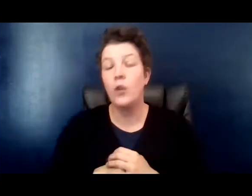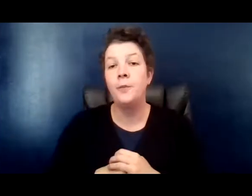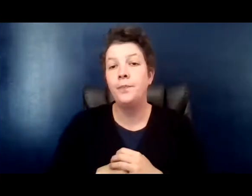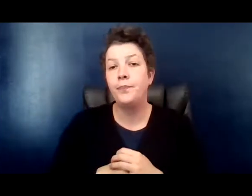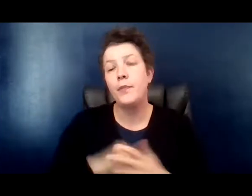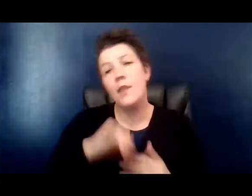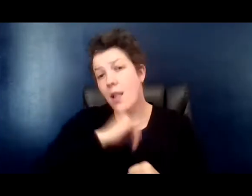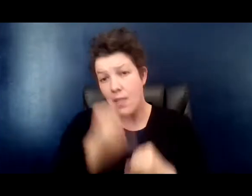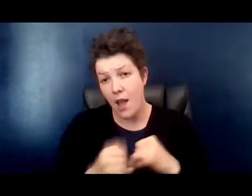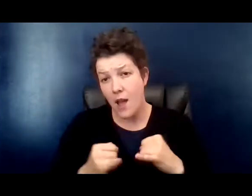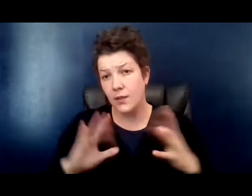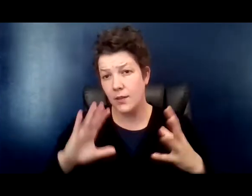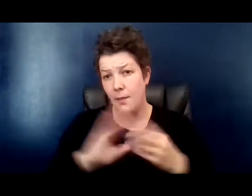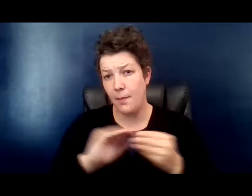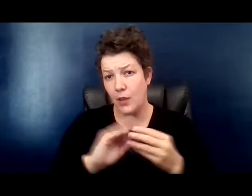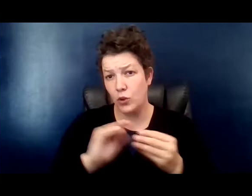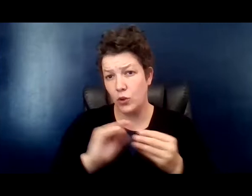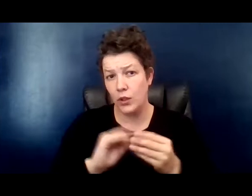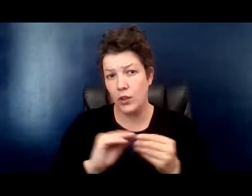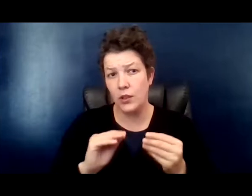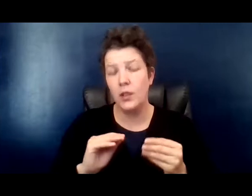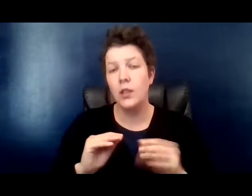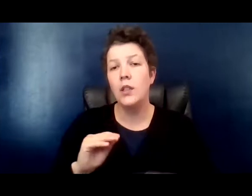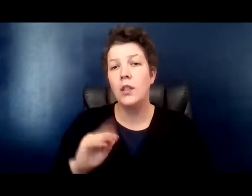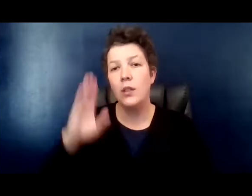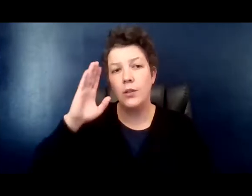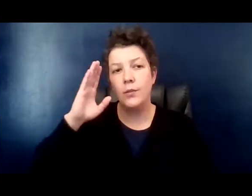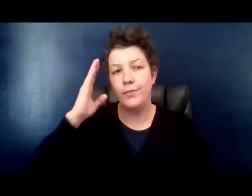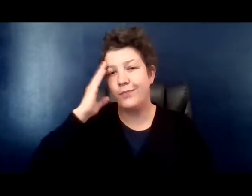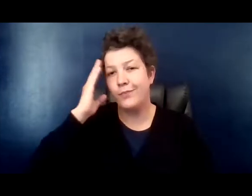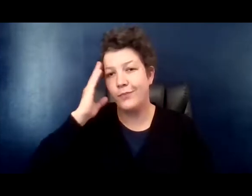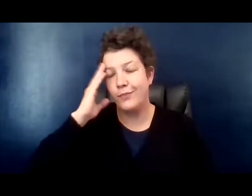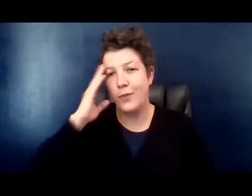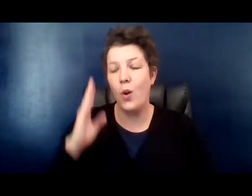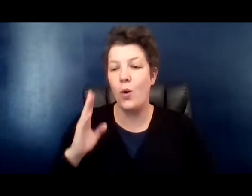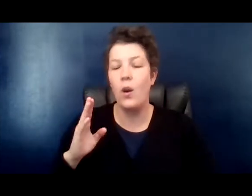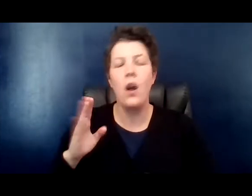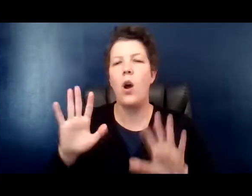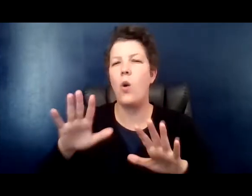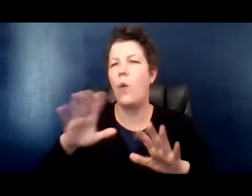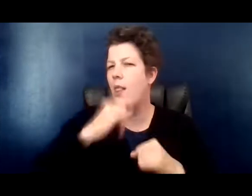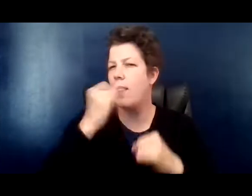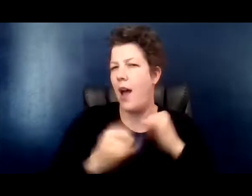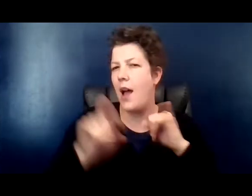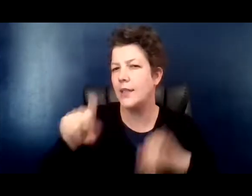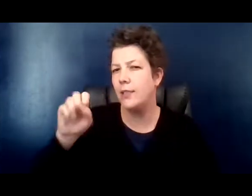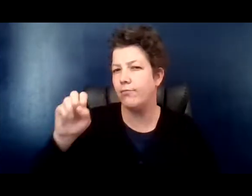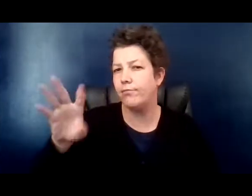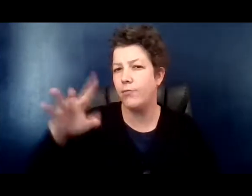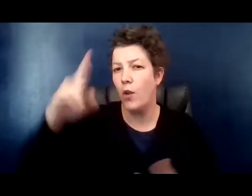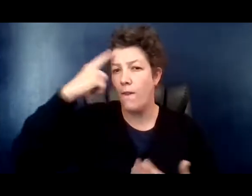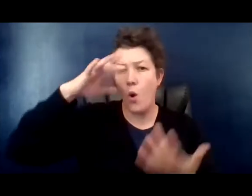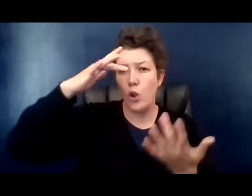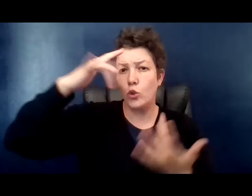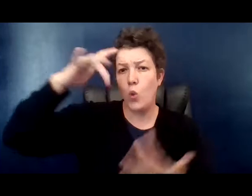bases with you, before I leave the tornado, I do need to give this cleanup hotline. And this is for people that